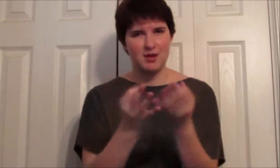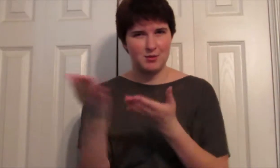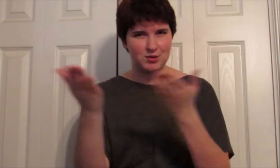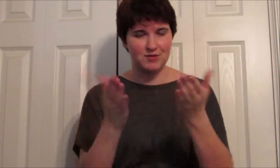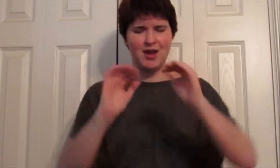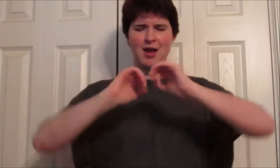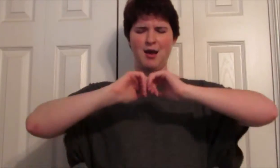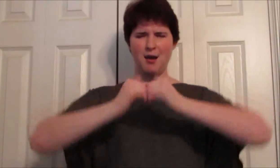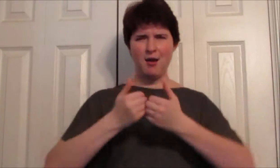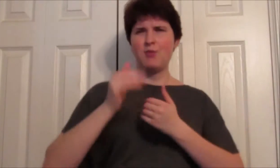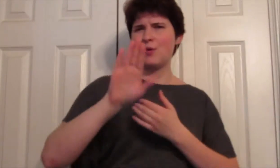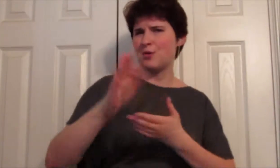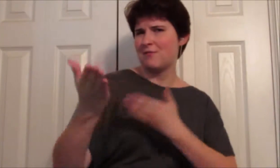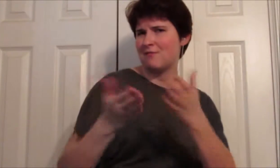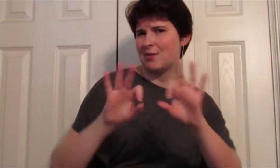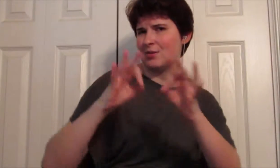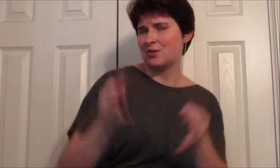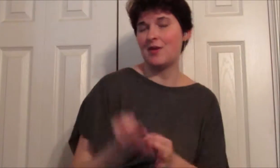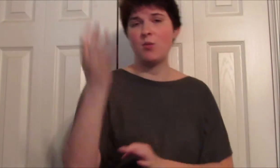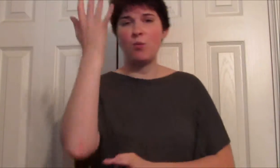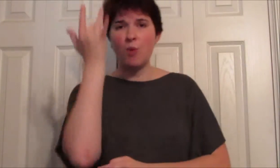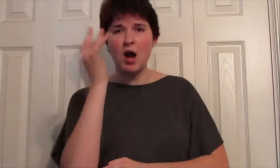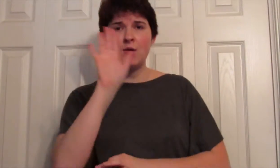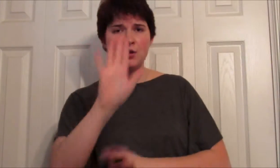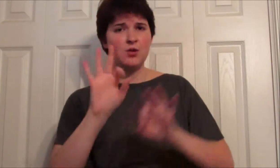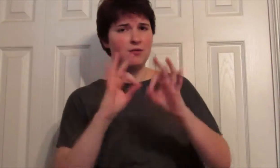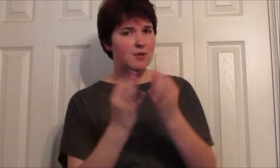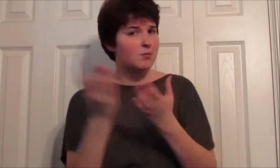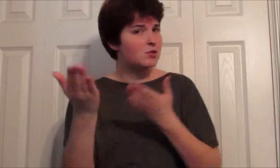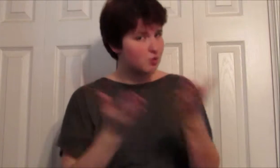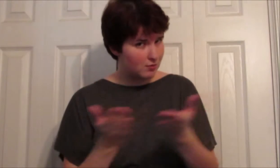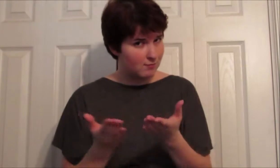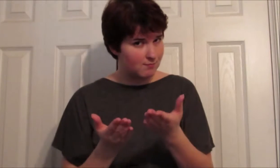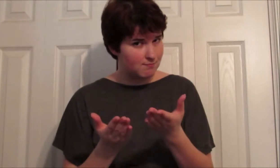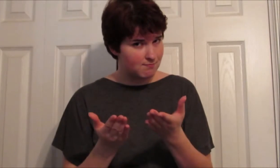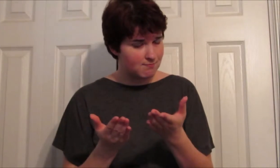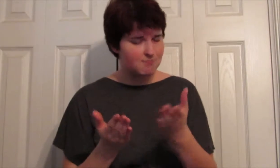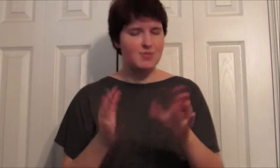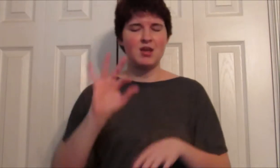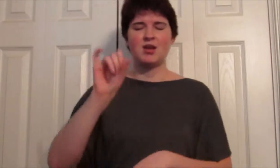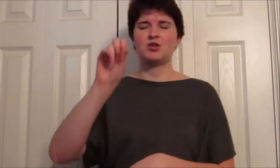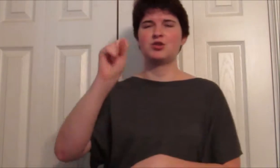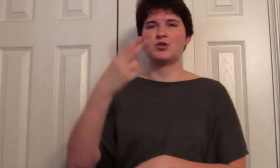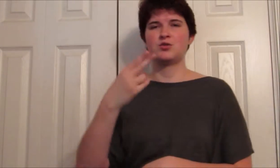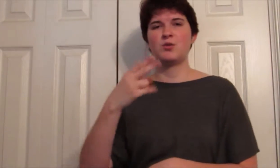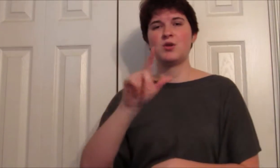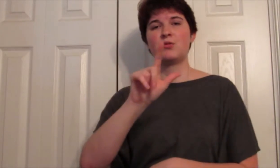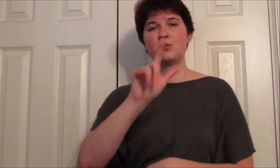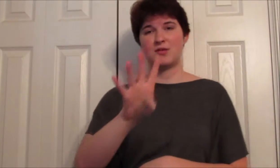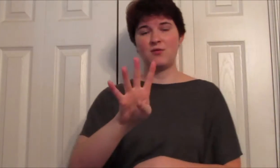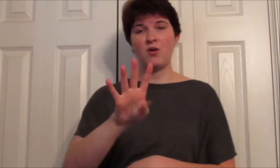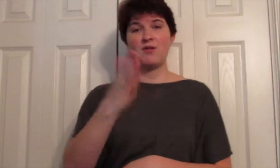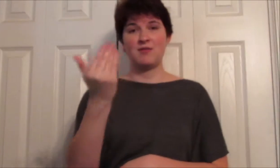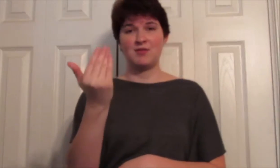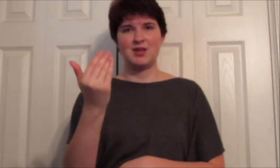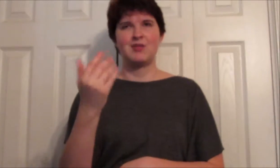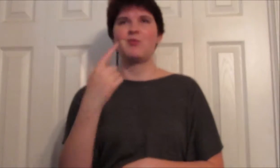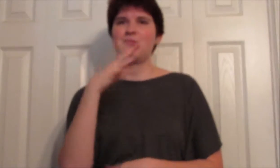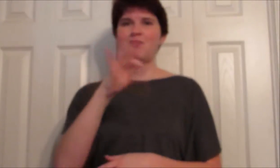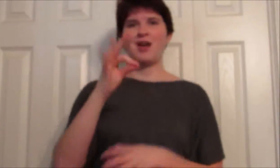serve? How will your family serve? And why will your family serve? In Joshua 24:15, we find the famous words,